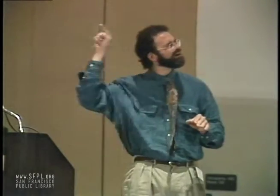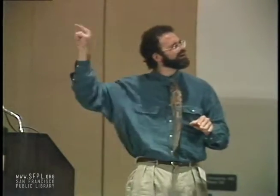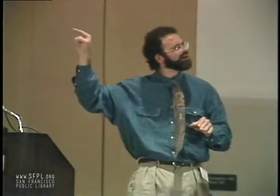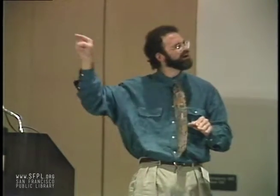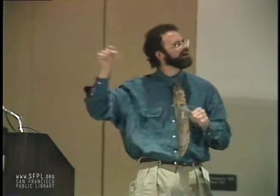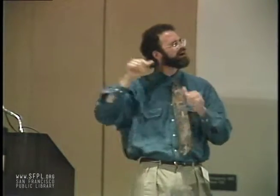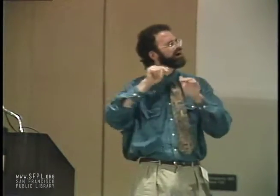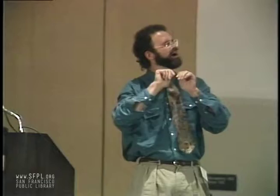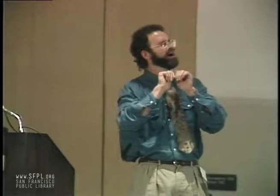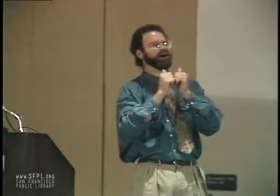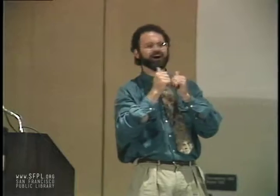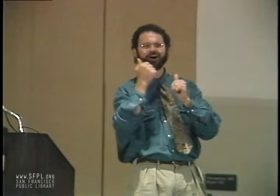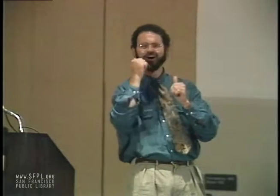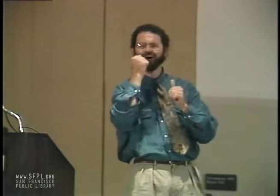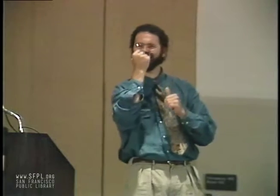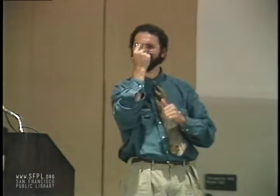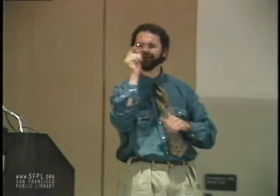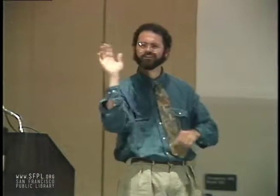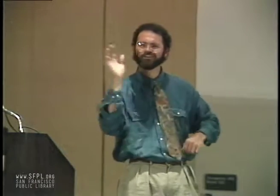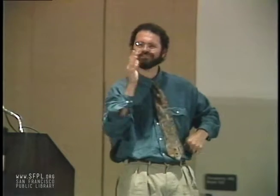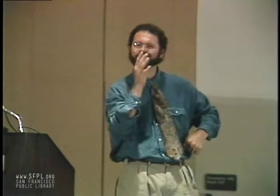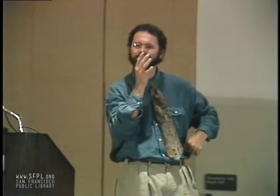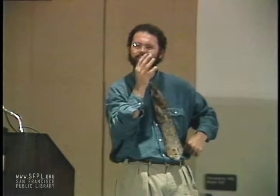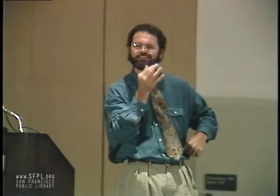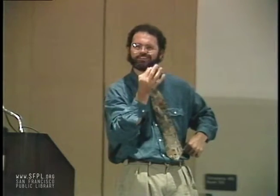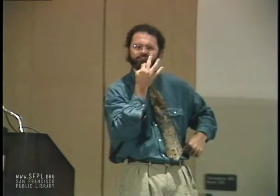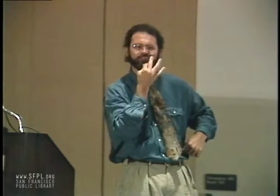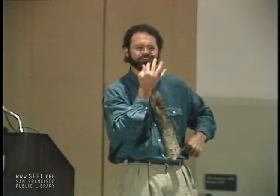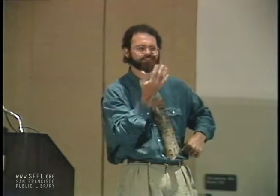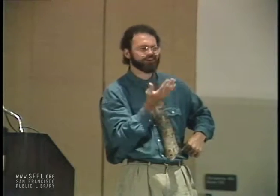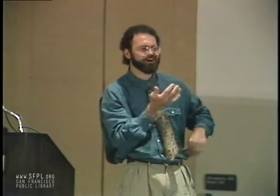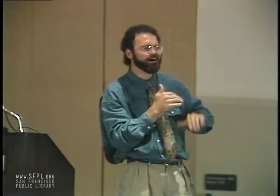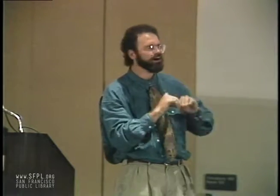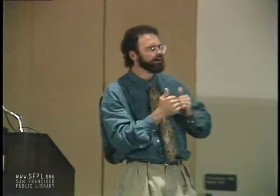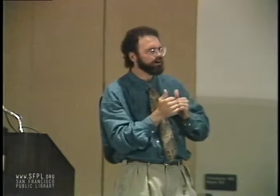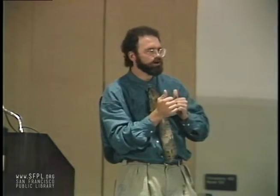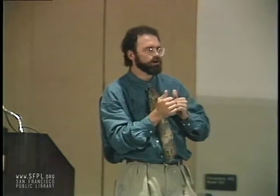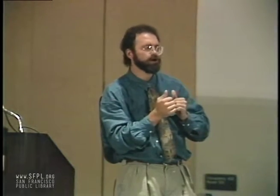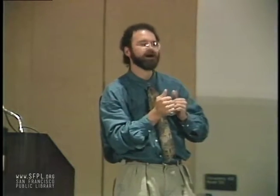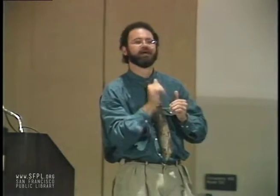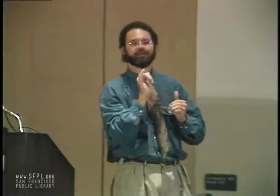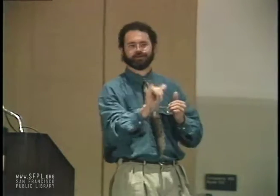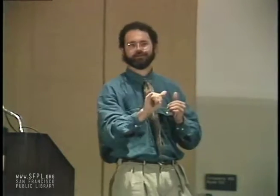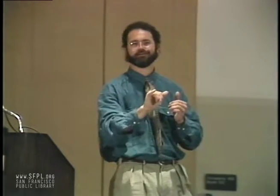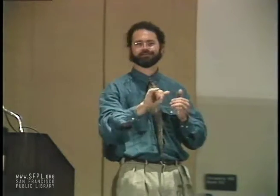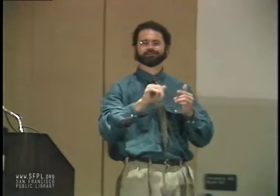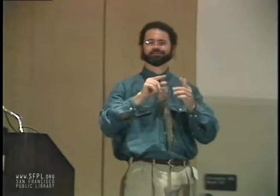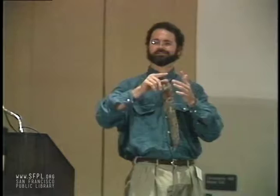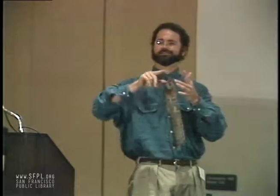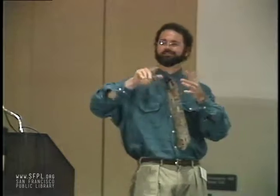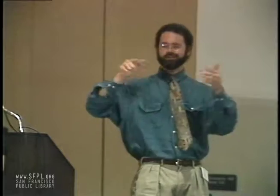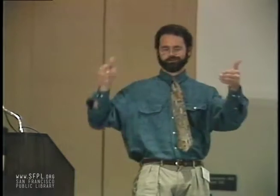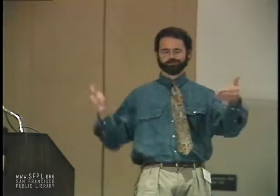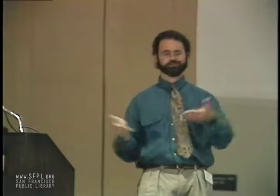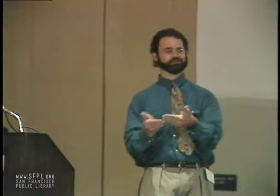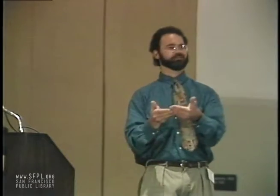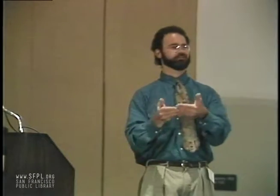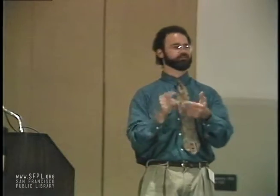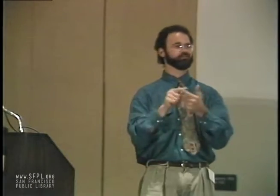So he went in and asked his own mother, you know, how it was that this little girl was able to understand this mother who didn't move her